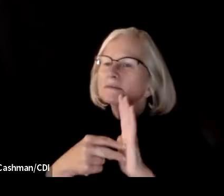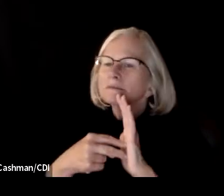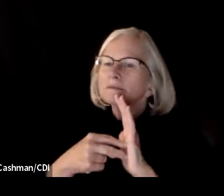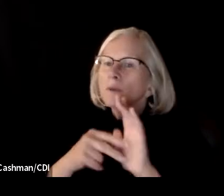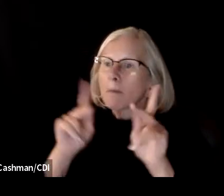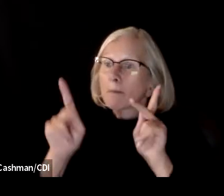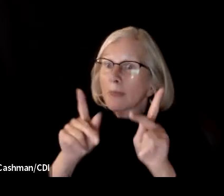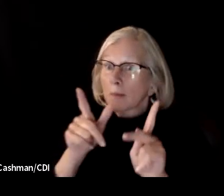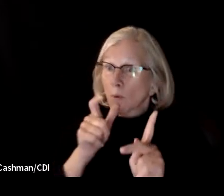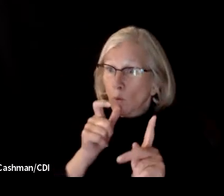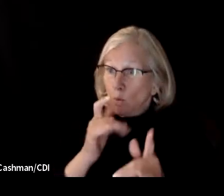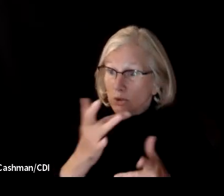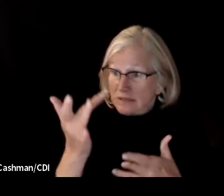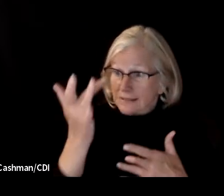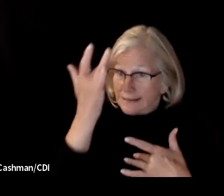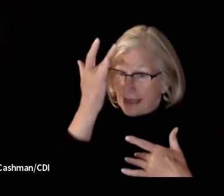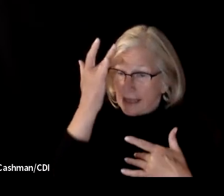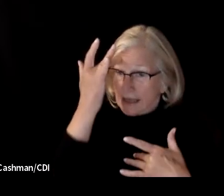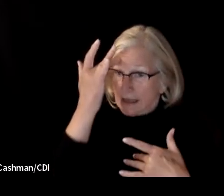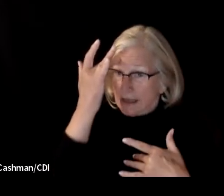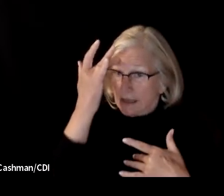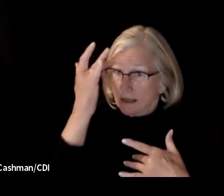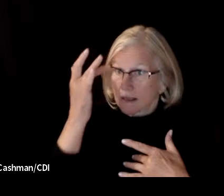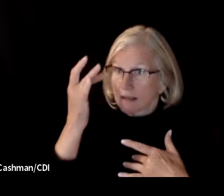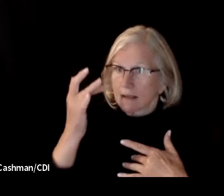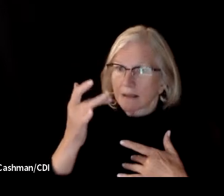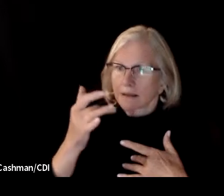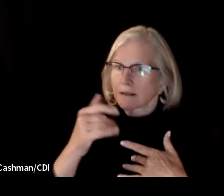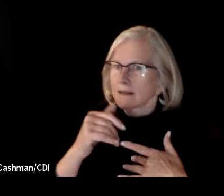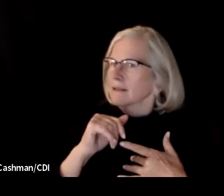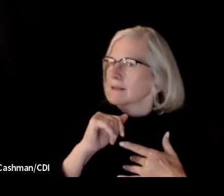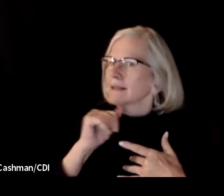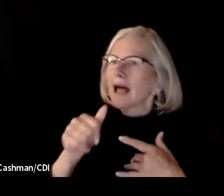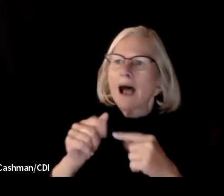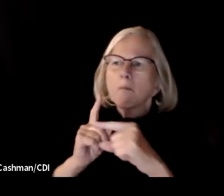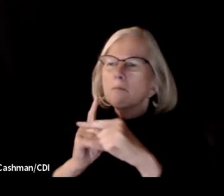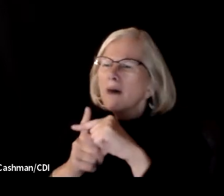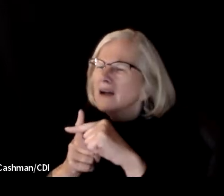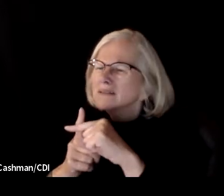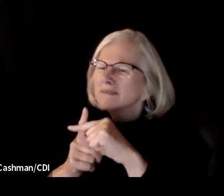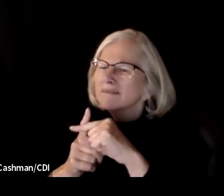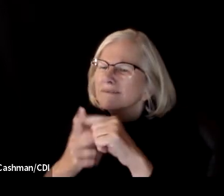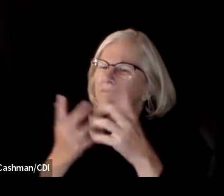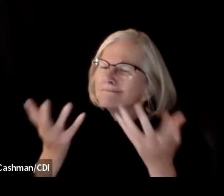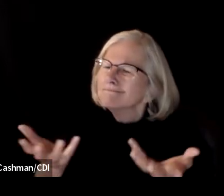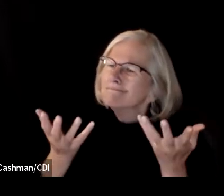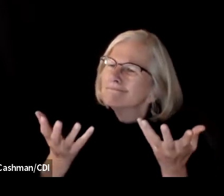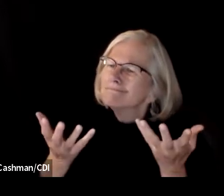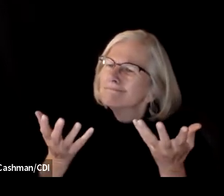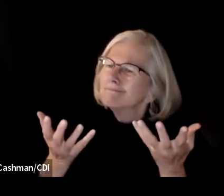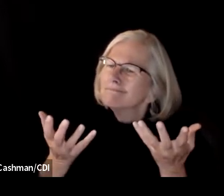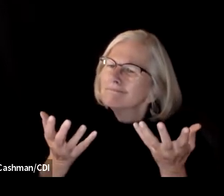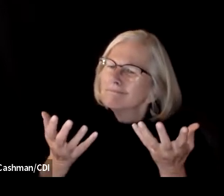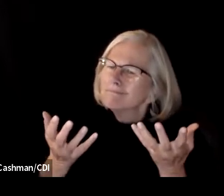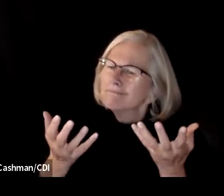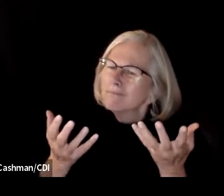not tracking breakthrough positive cases, though, are they? Am I misunderstanding? Oh, they're